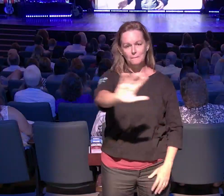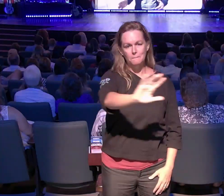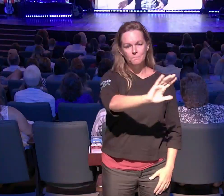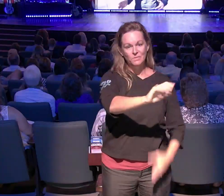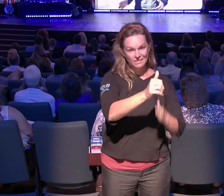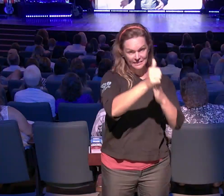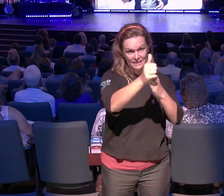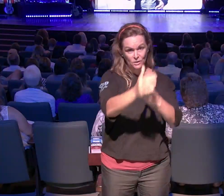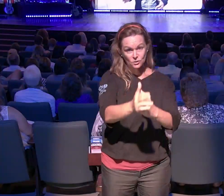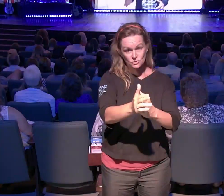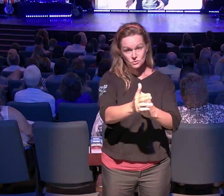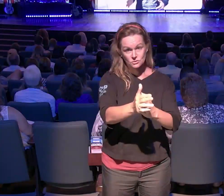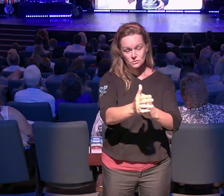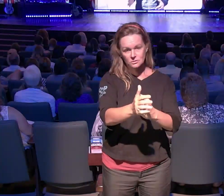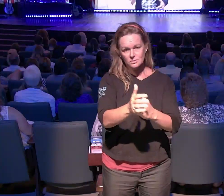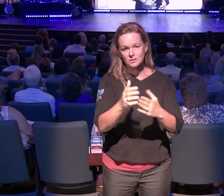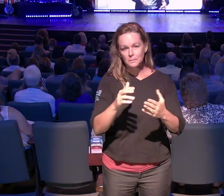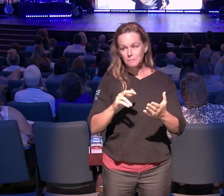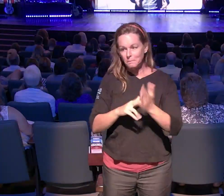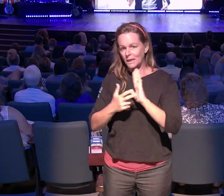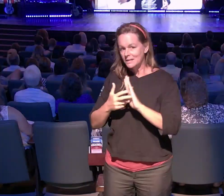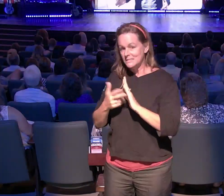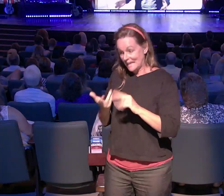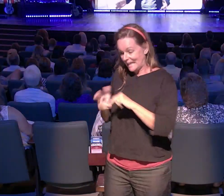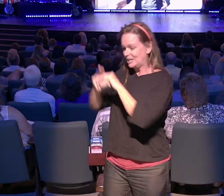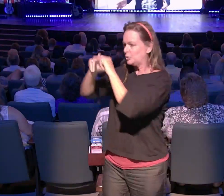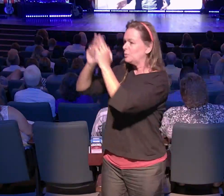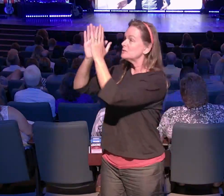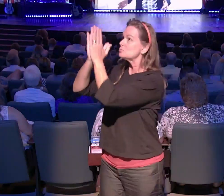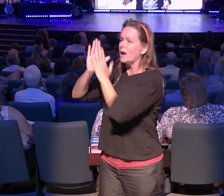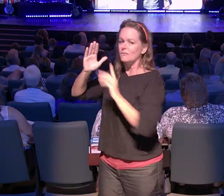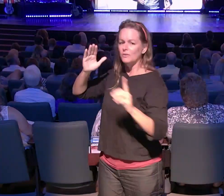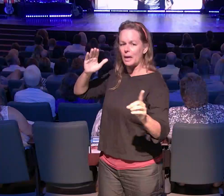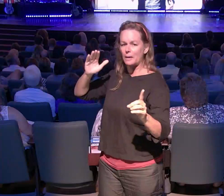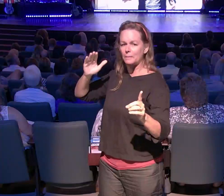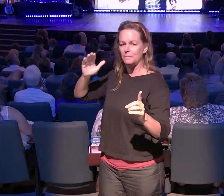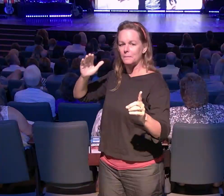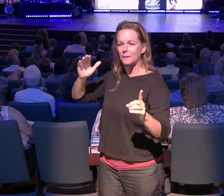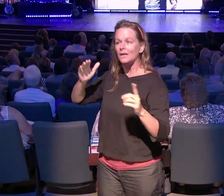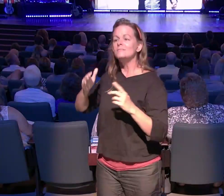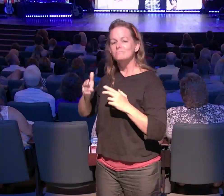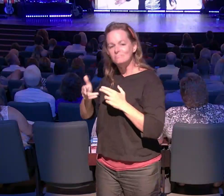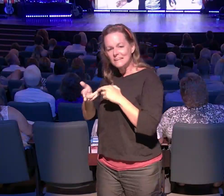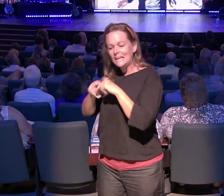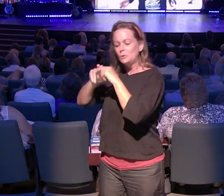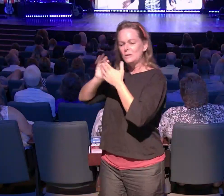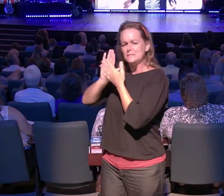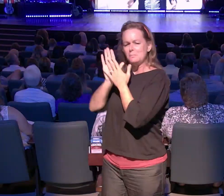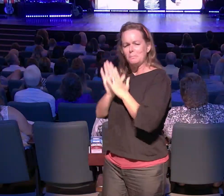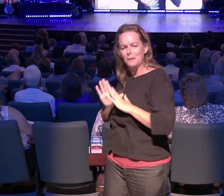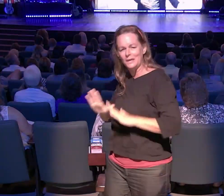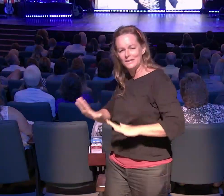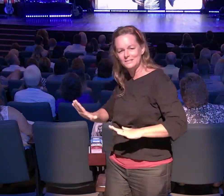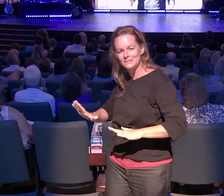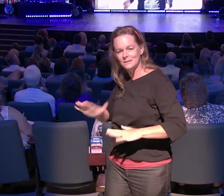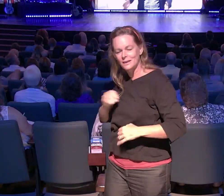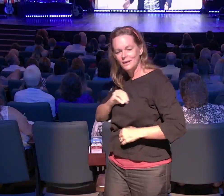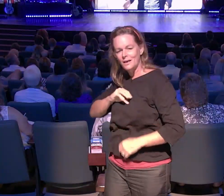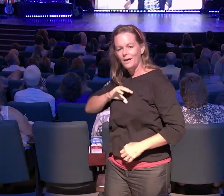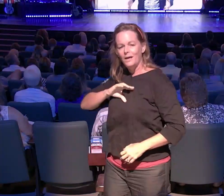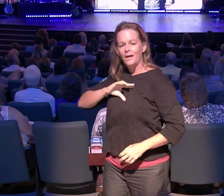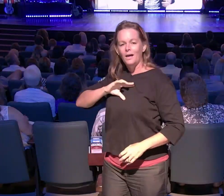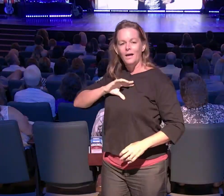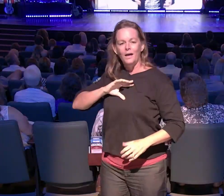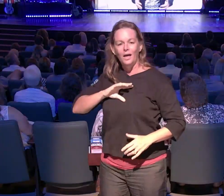and holiness. The Apostle Paul tells us why we are praying for them. It's so that we may live in peace in our